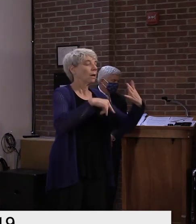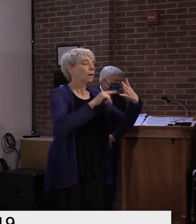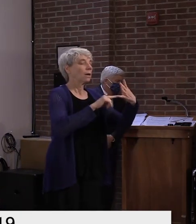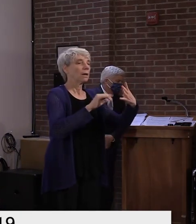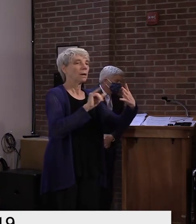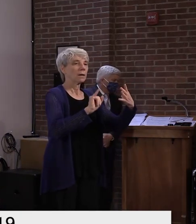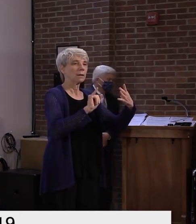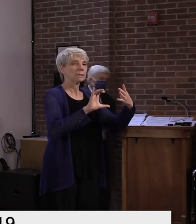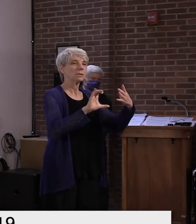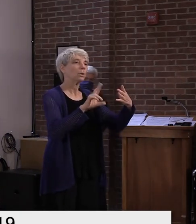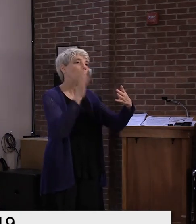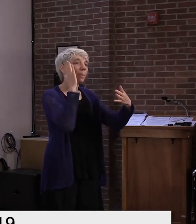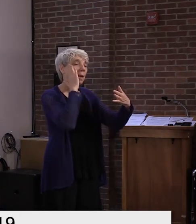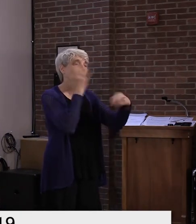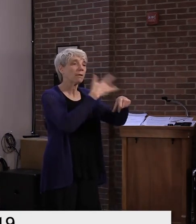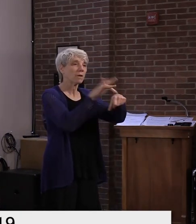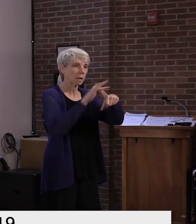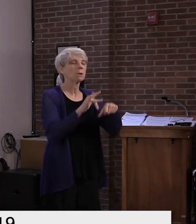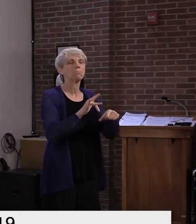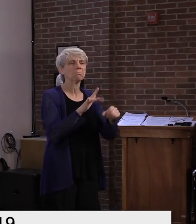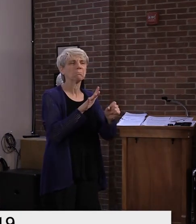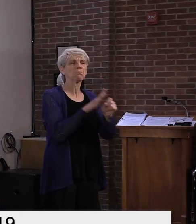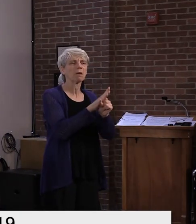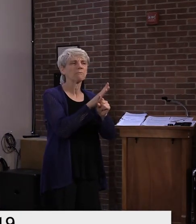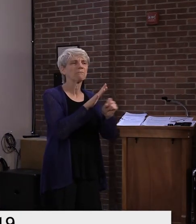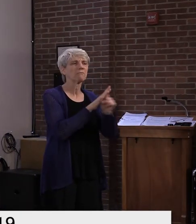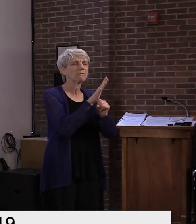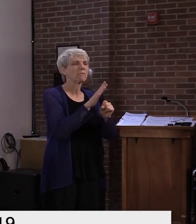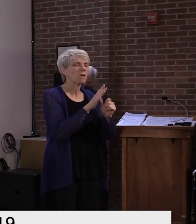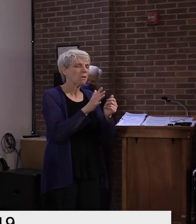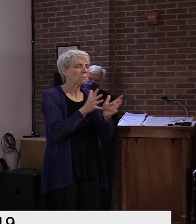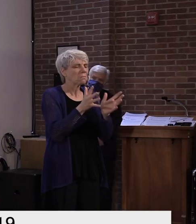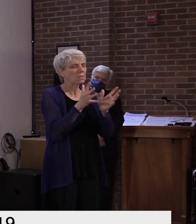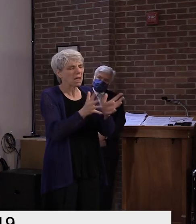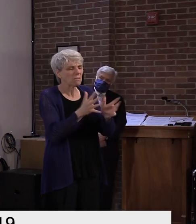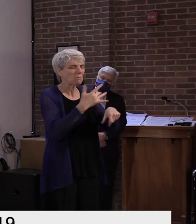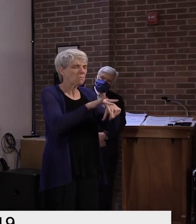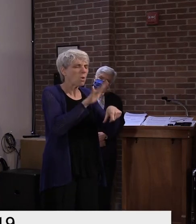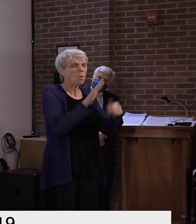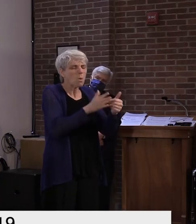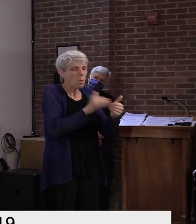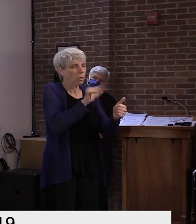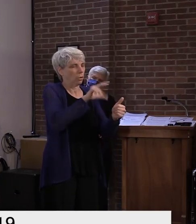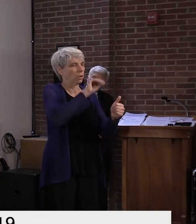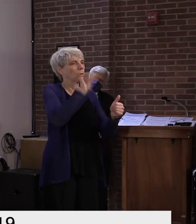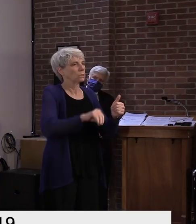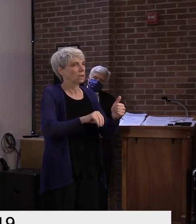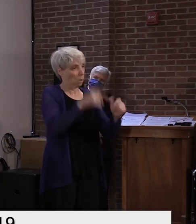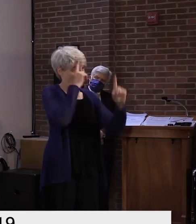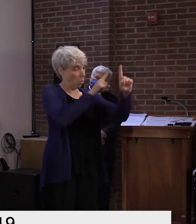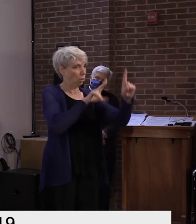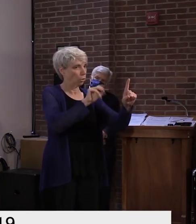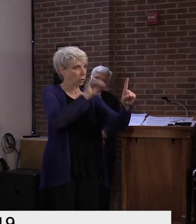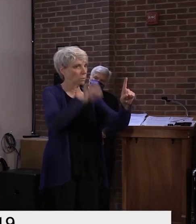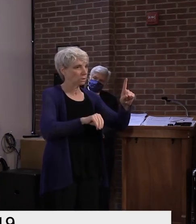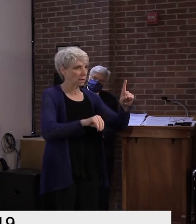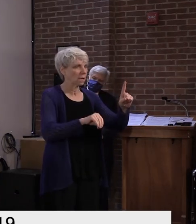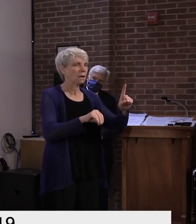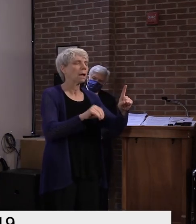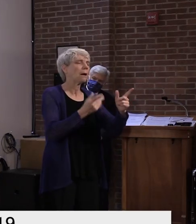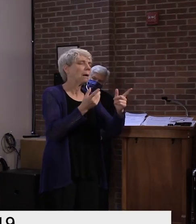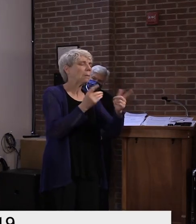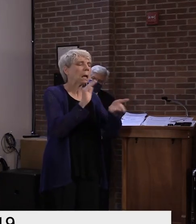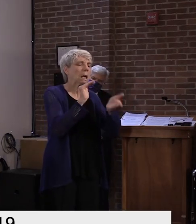trend close to that 30% buffer. We're over it at the moment, but as we've indicated in the past, since those other indicators